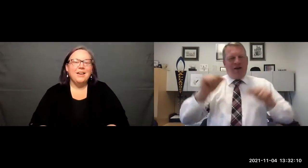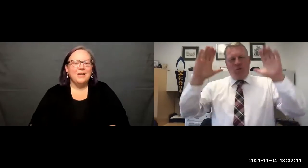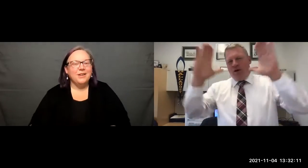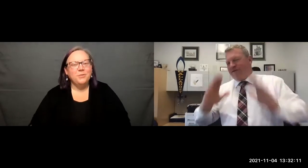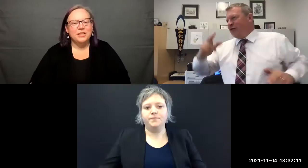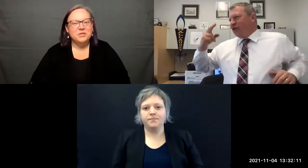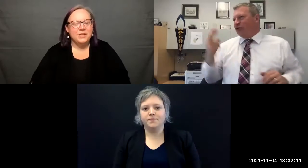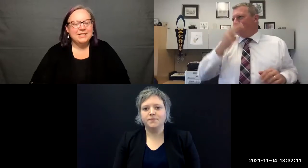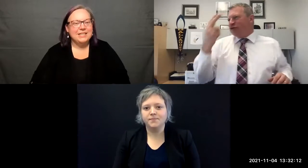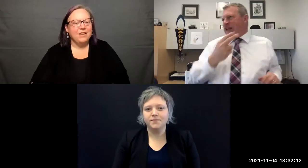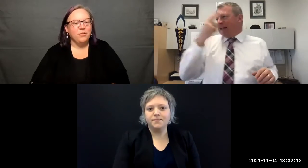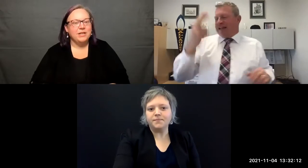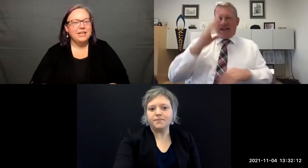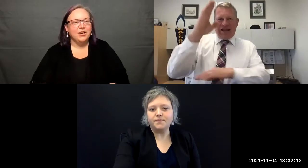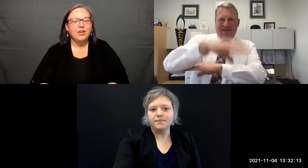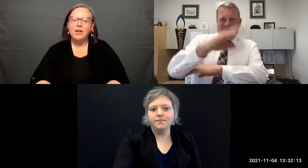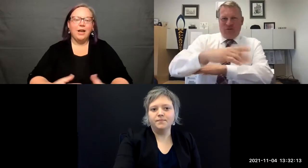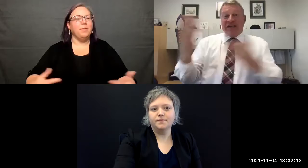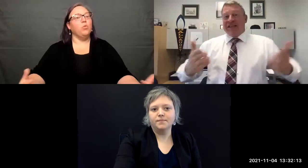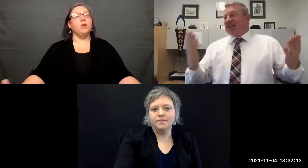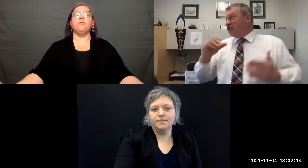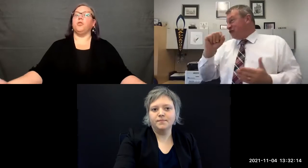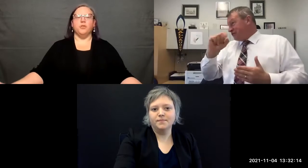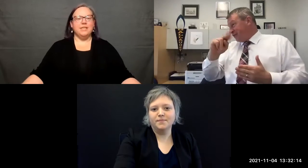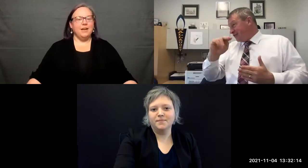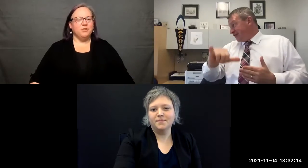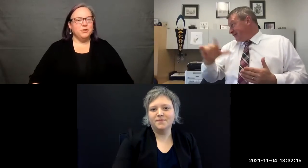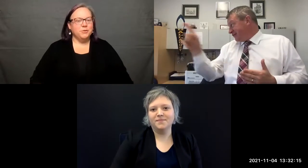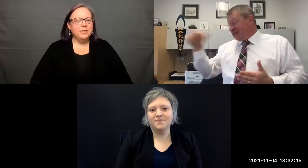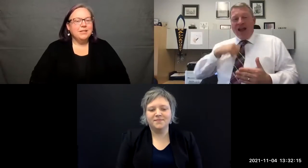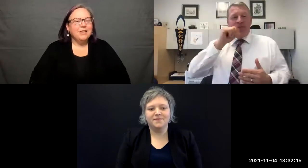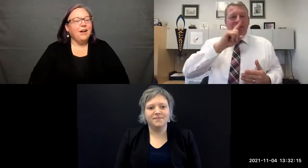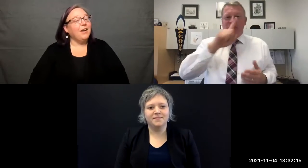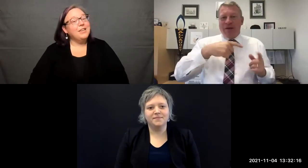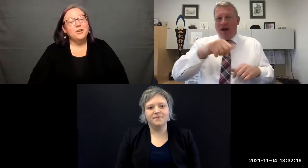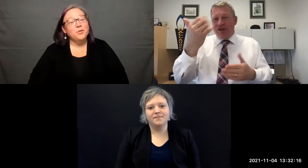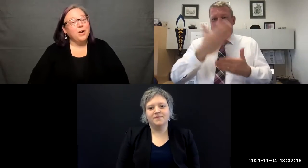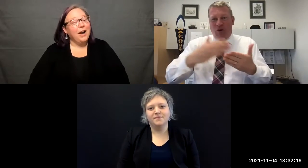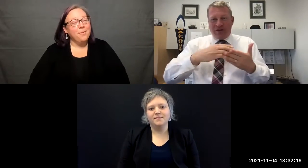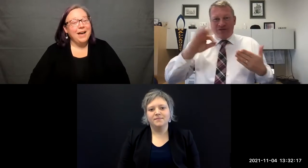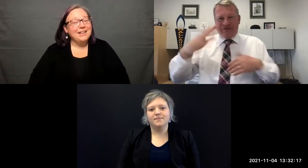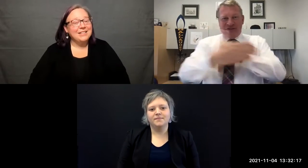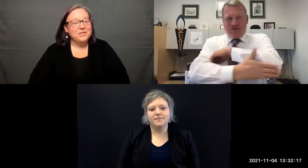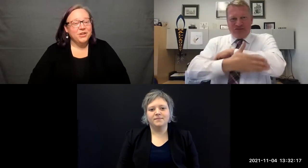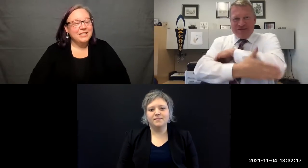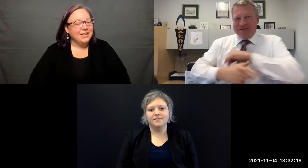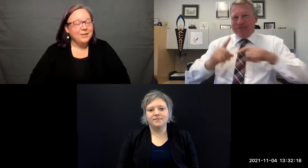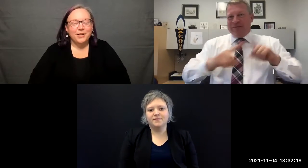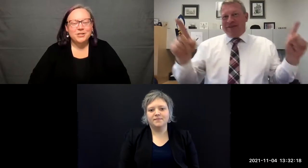Okay, well, it's great to see everyone here. Happy, wonderful Thursday afternoon. Here where I am at, it is very sunny. I'm not sure